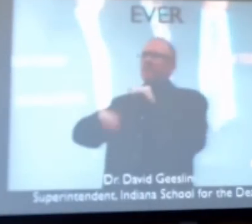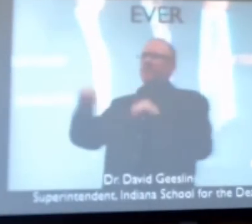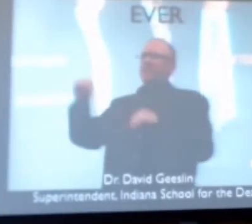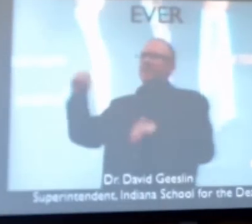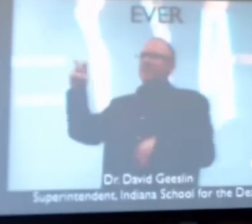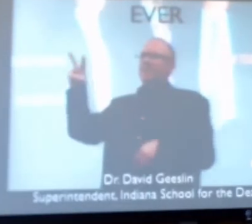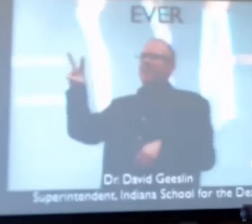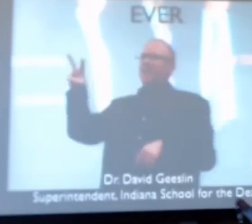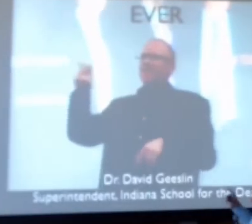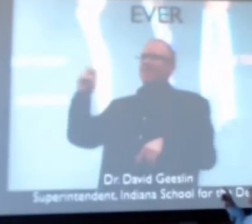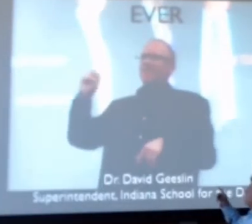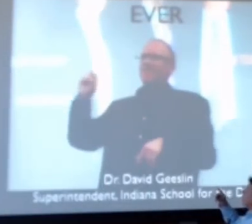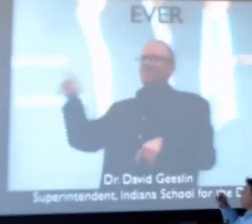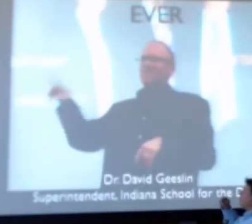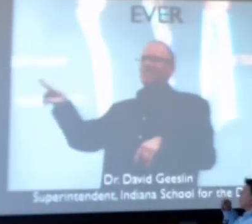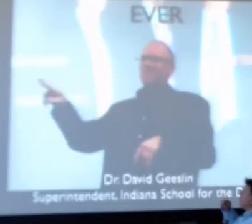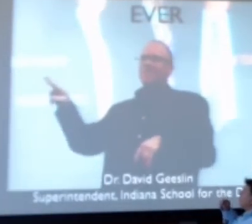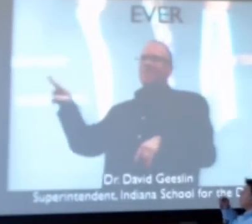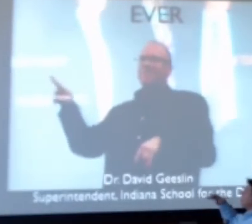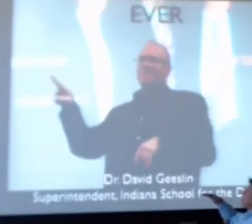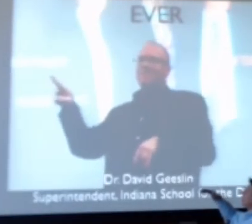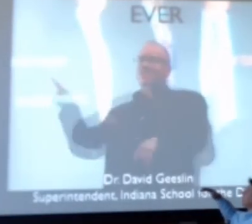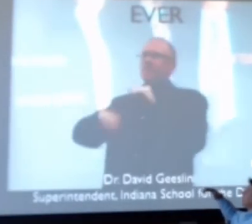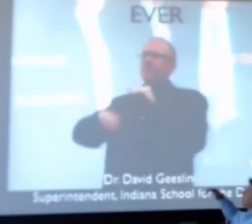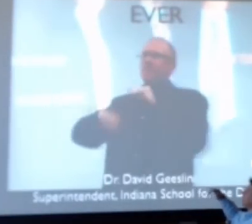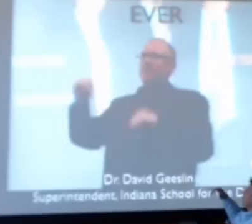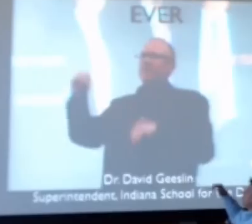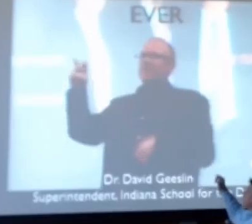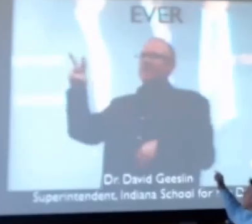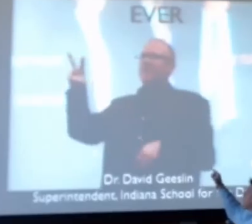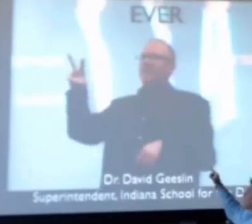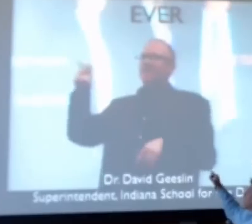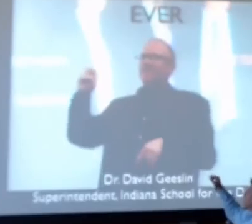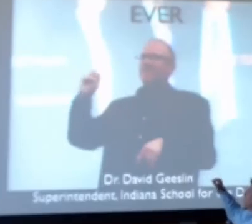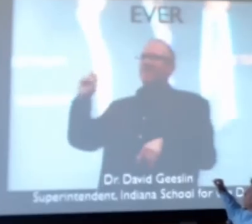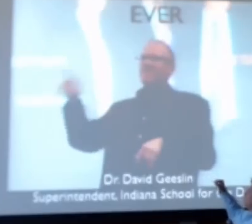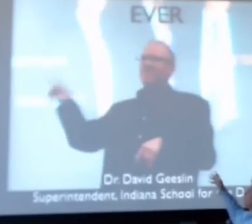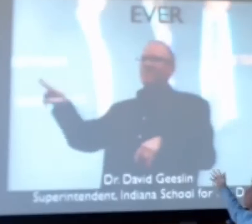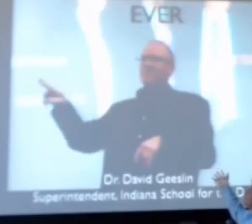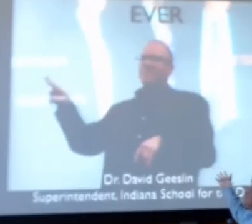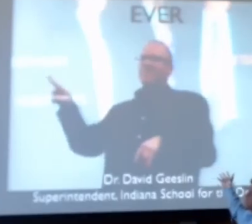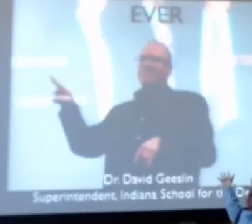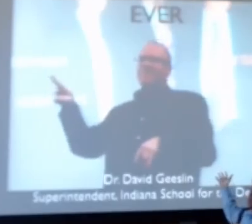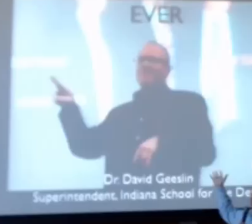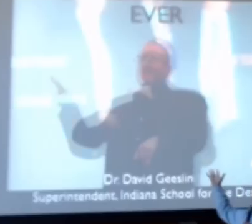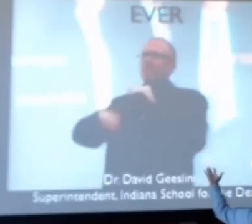So, E-V-E-R is what he's doing. Again and again. And I love digital technology